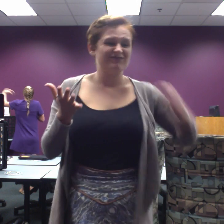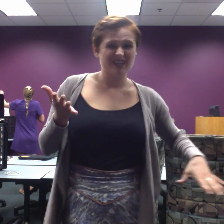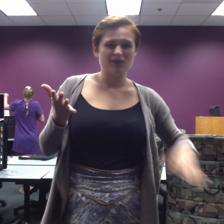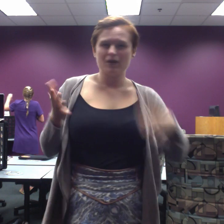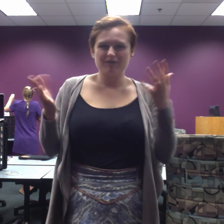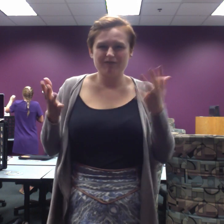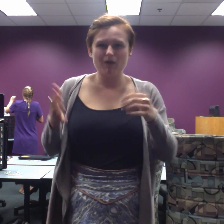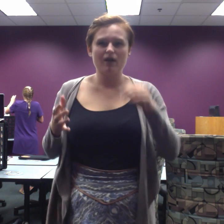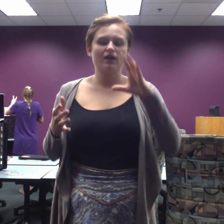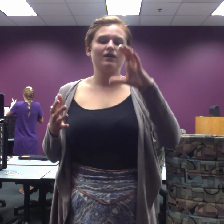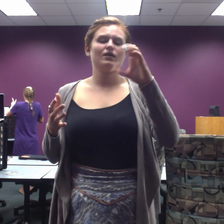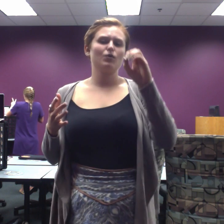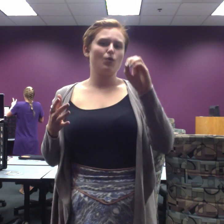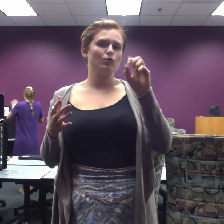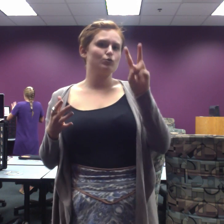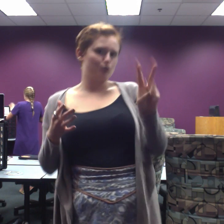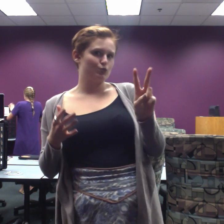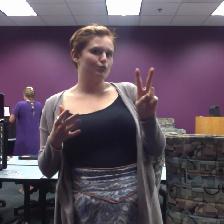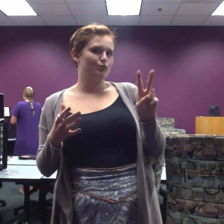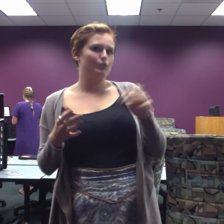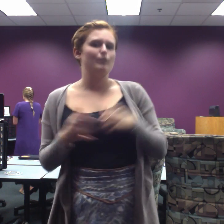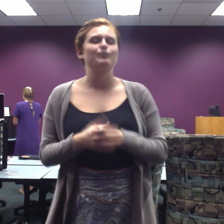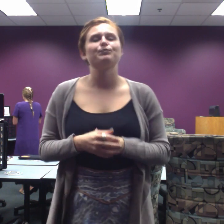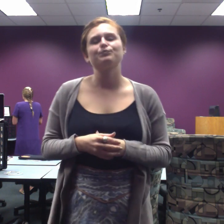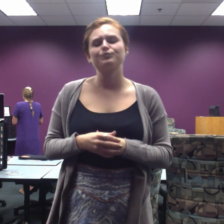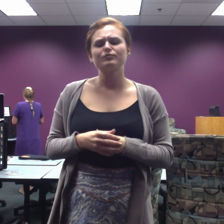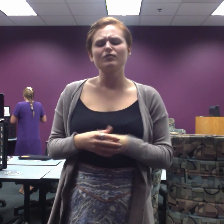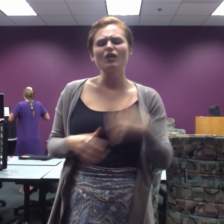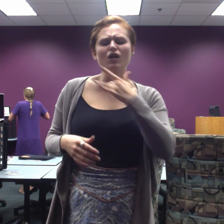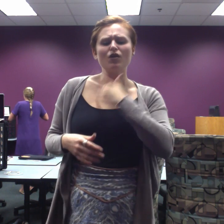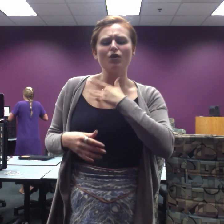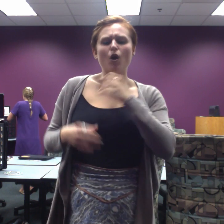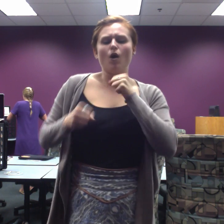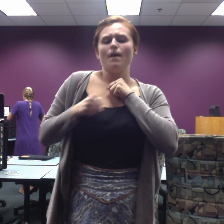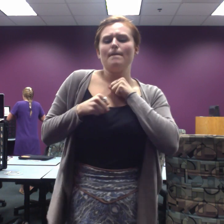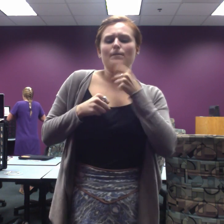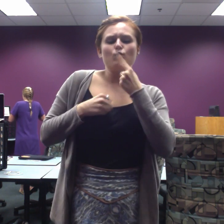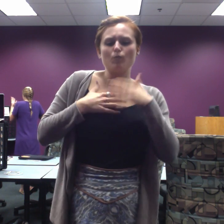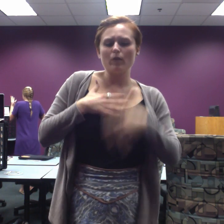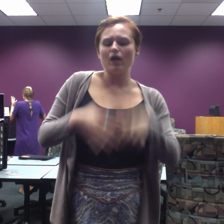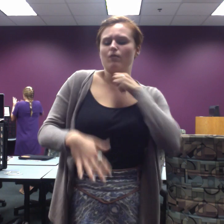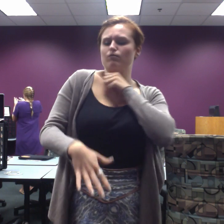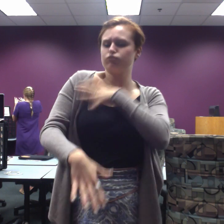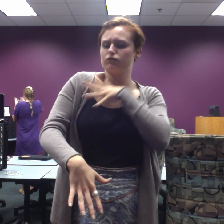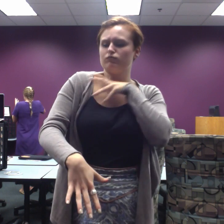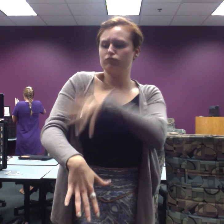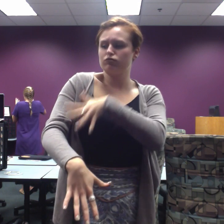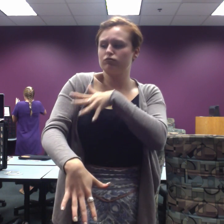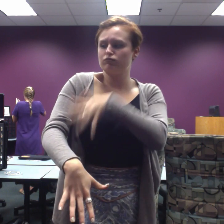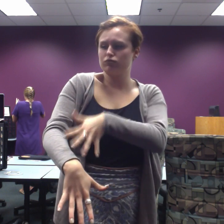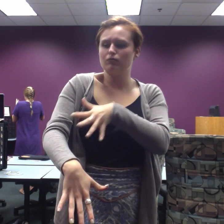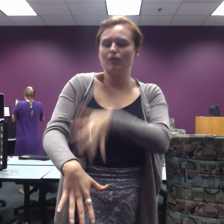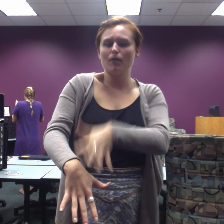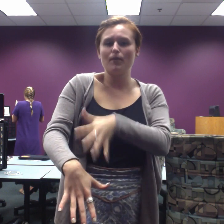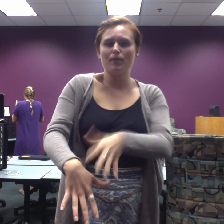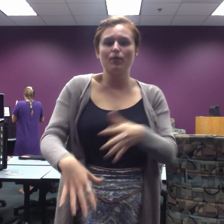in, and then the heart pumps it through and takes the oxygenated blood and pumps it back into the